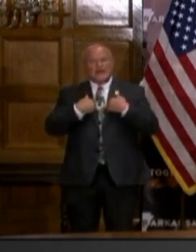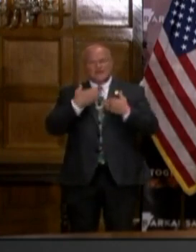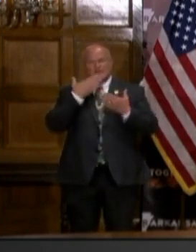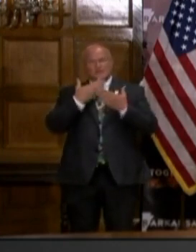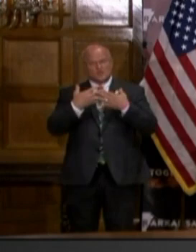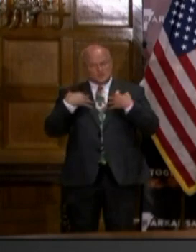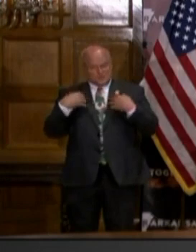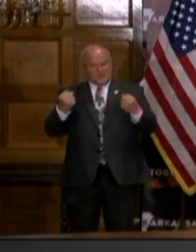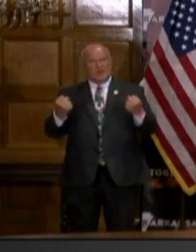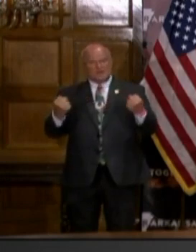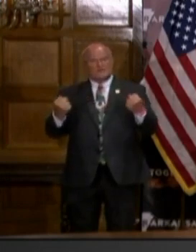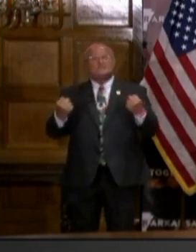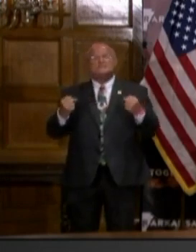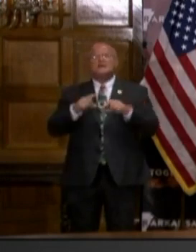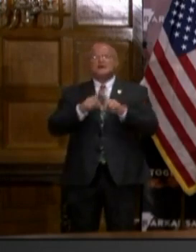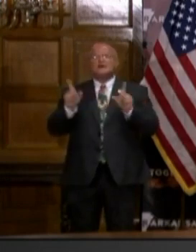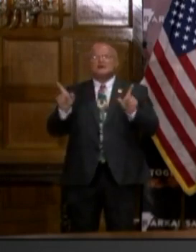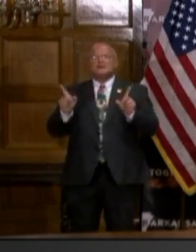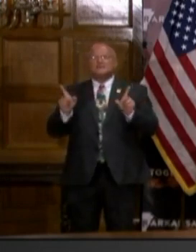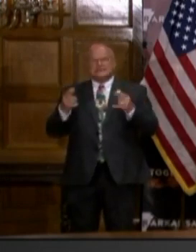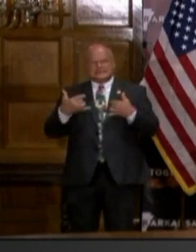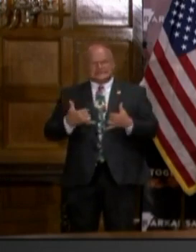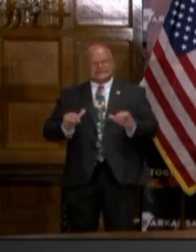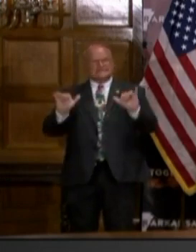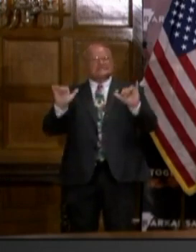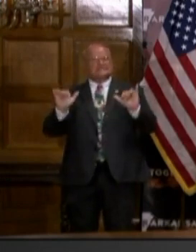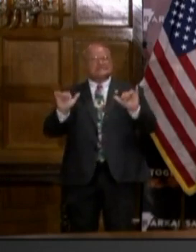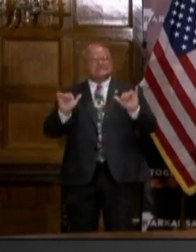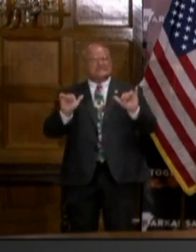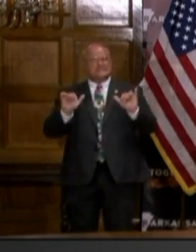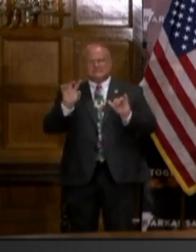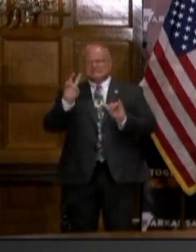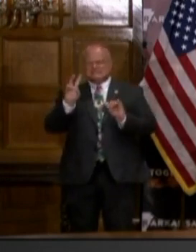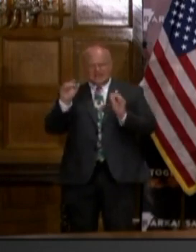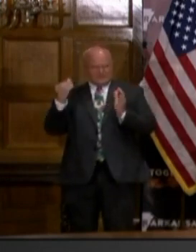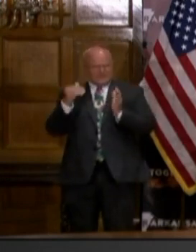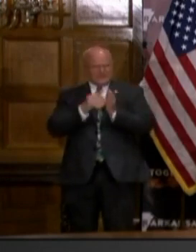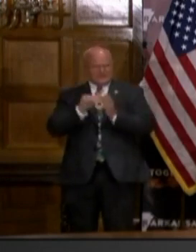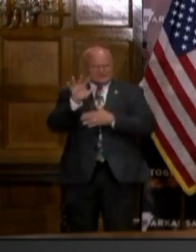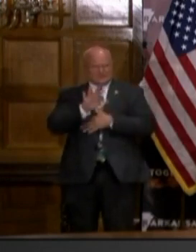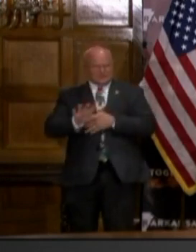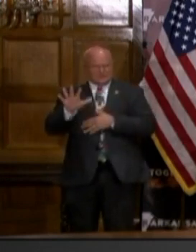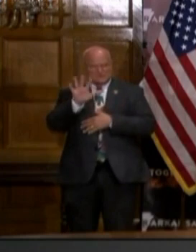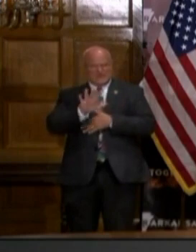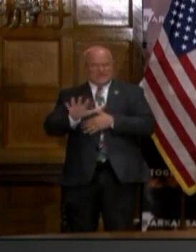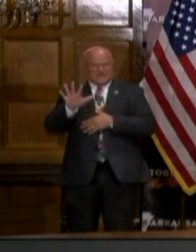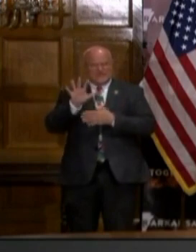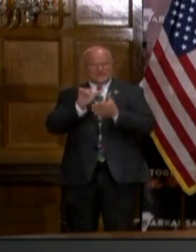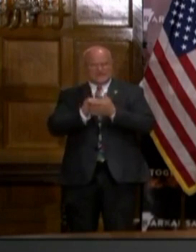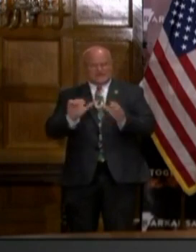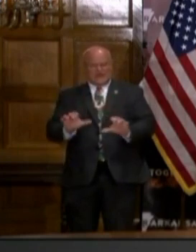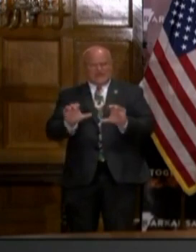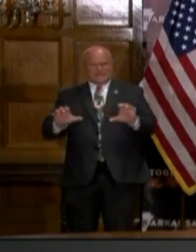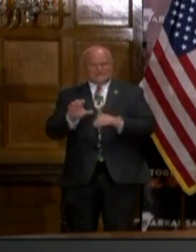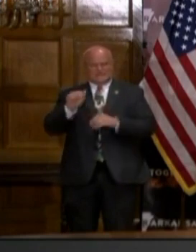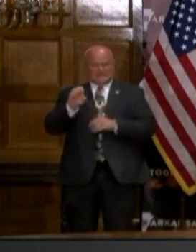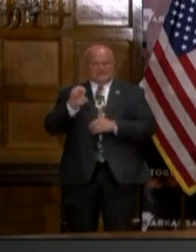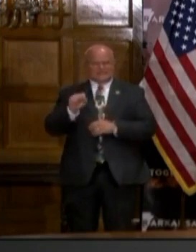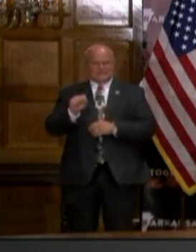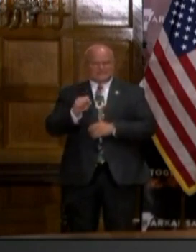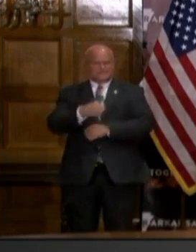good recoveries, but it's still 7,000 round numbers that are active